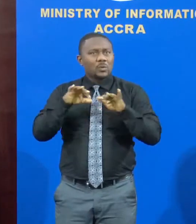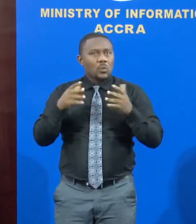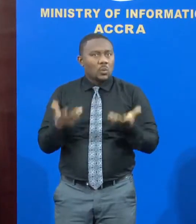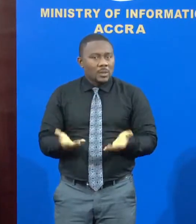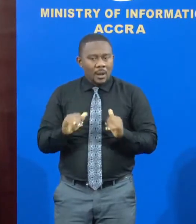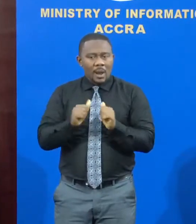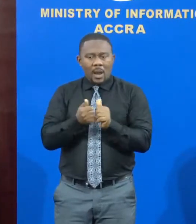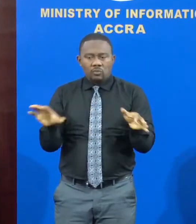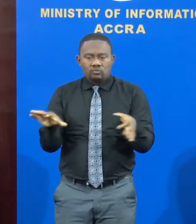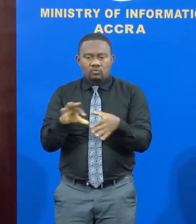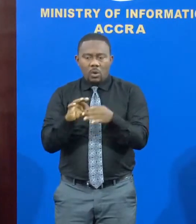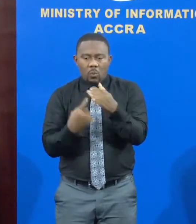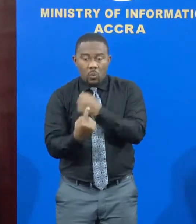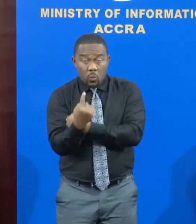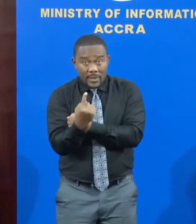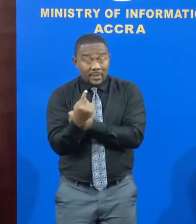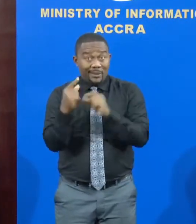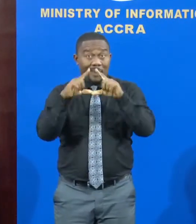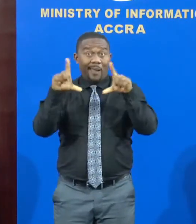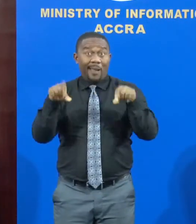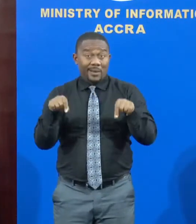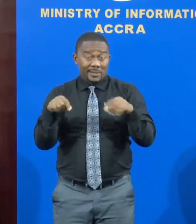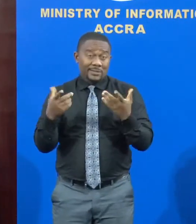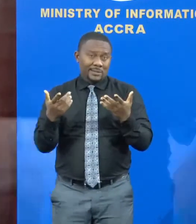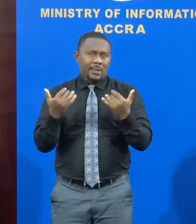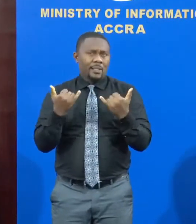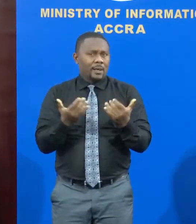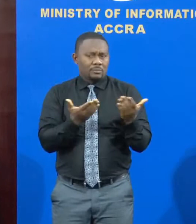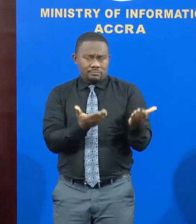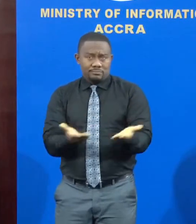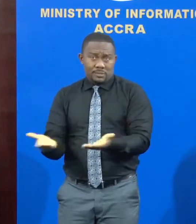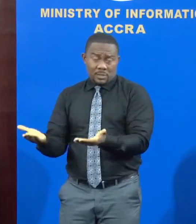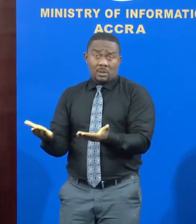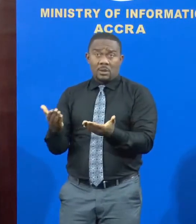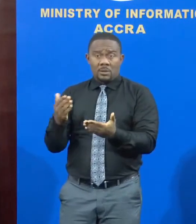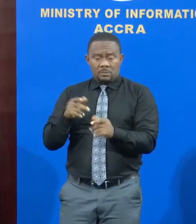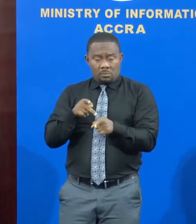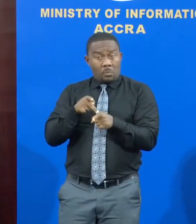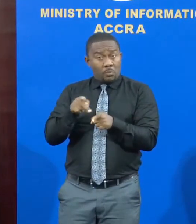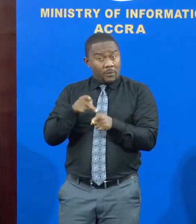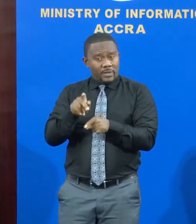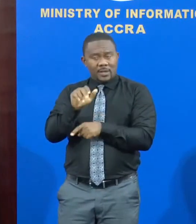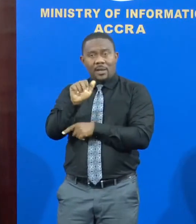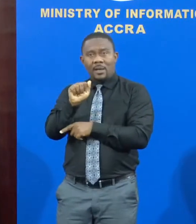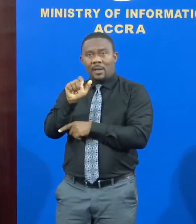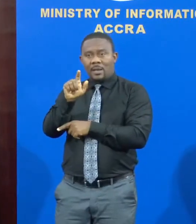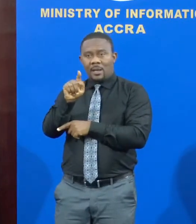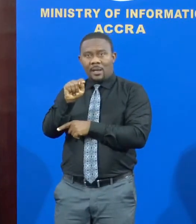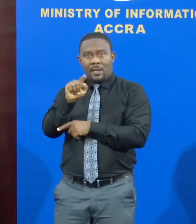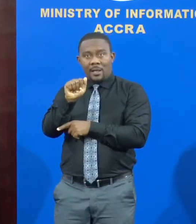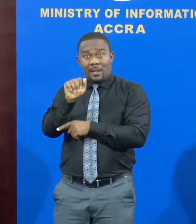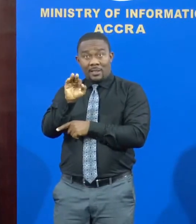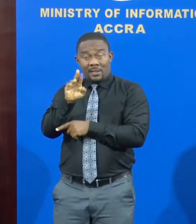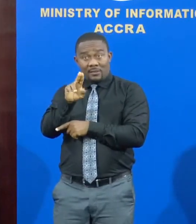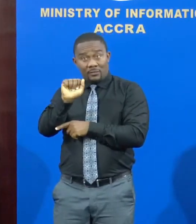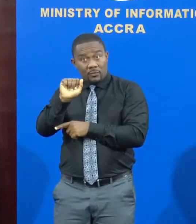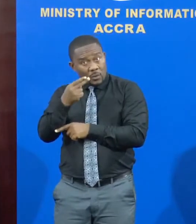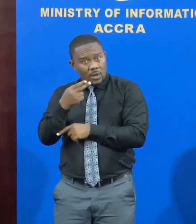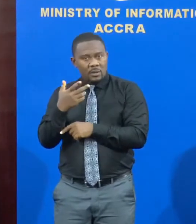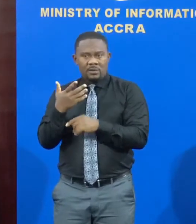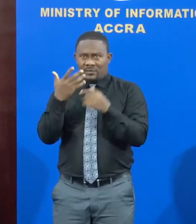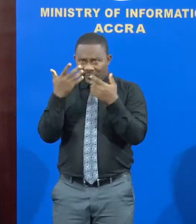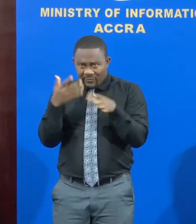measure conveniently. To start with, we will have Professor Atifa address us, then we will take